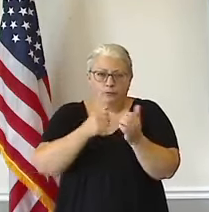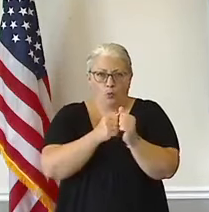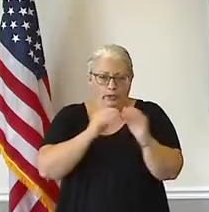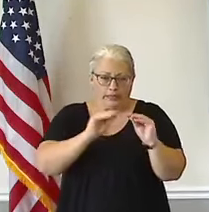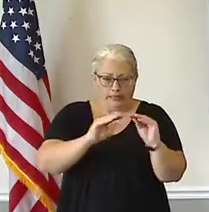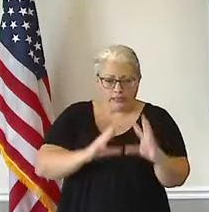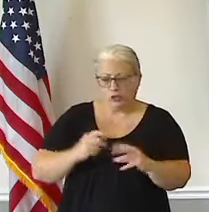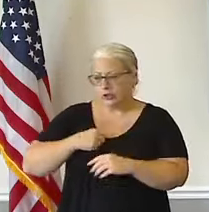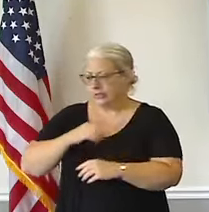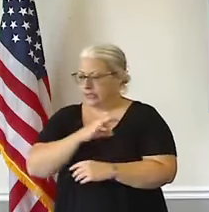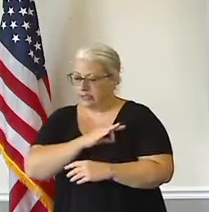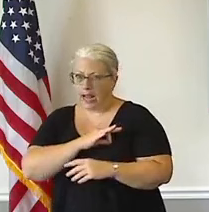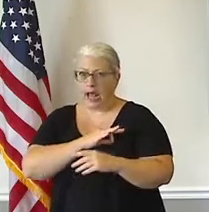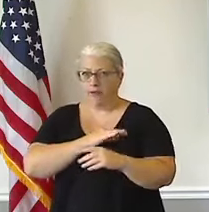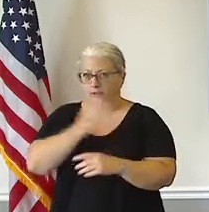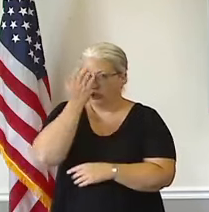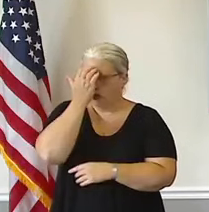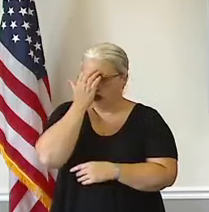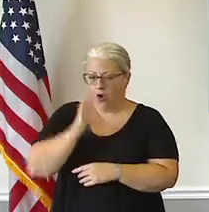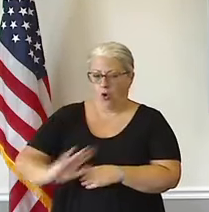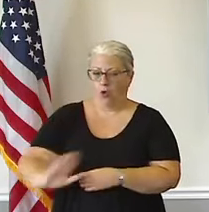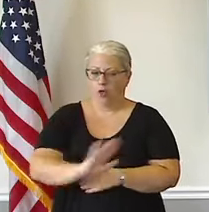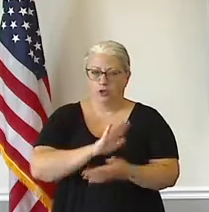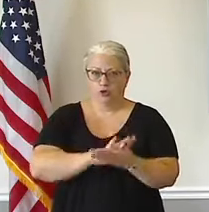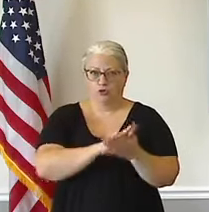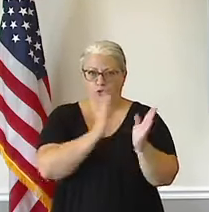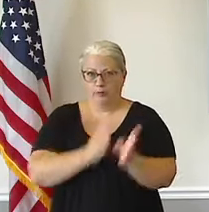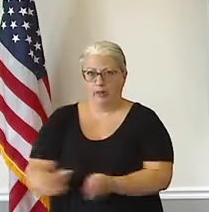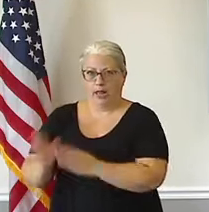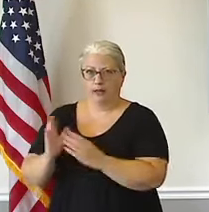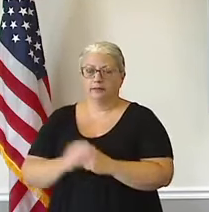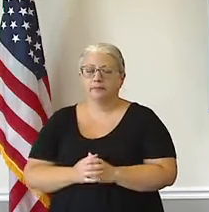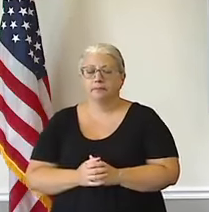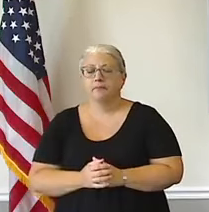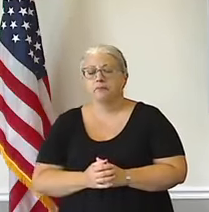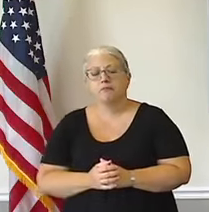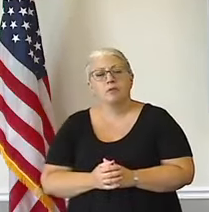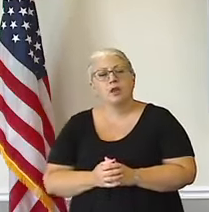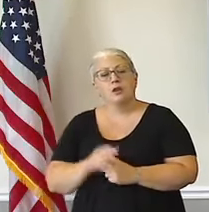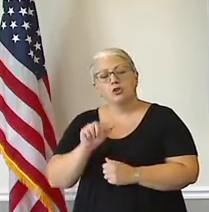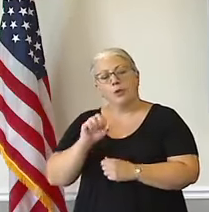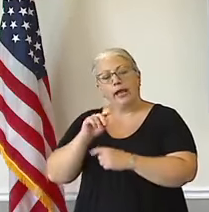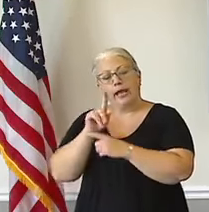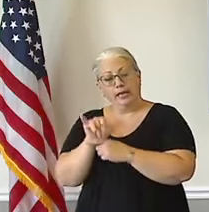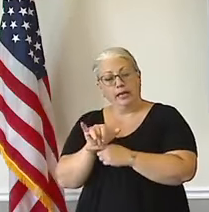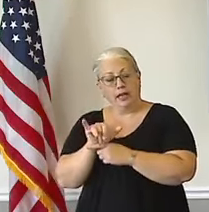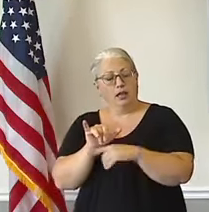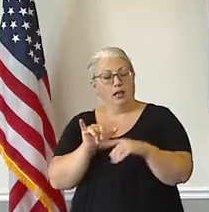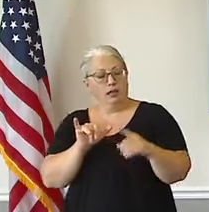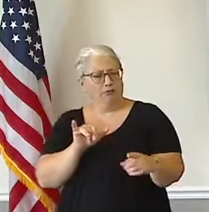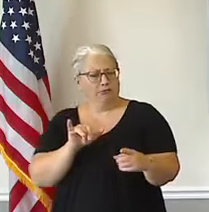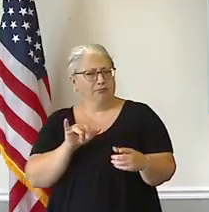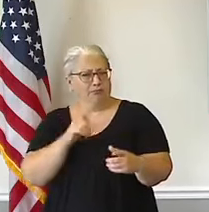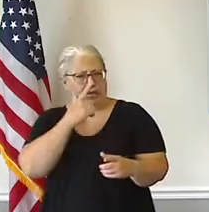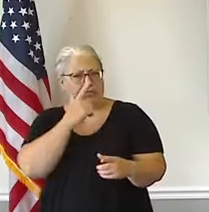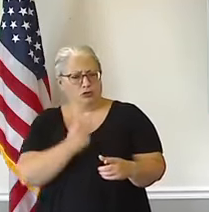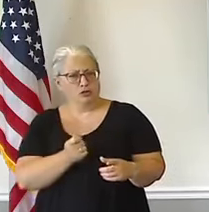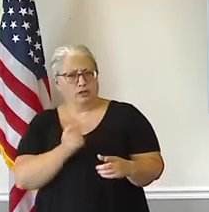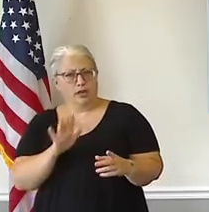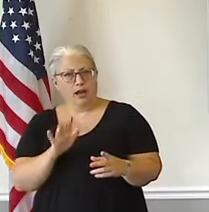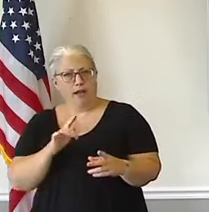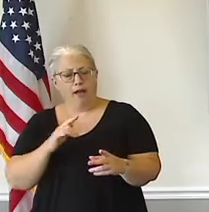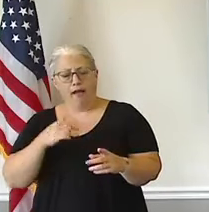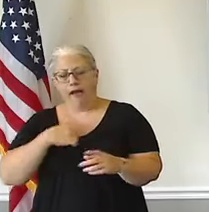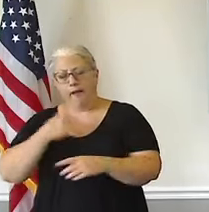is. Andy, coming back to you, as it relates to this rapid response, it's interesting. I was on the